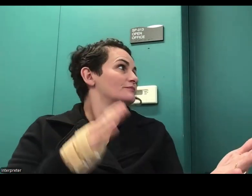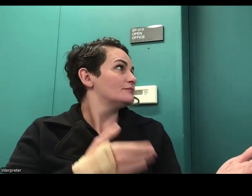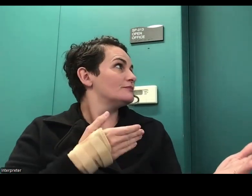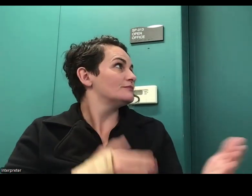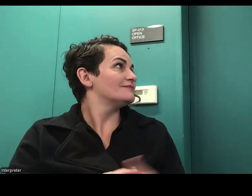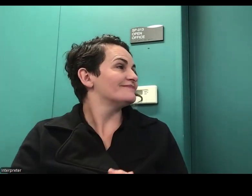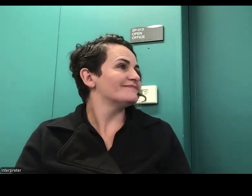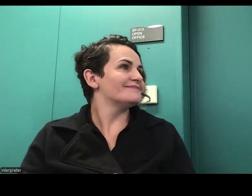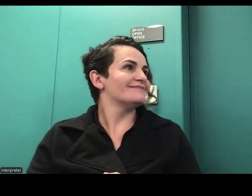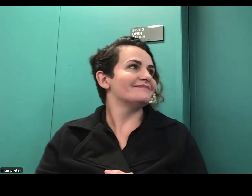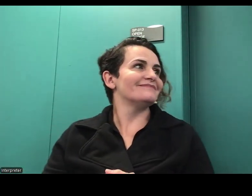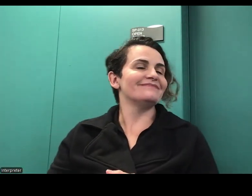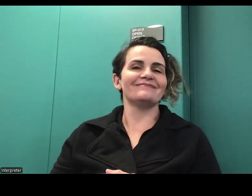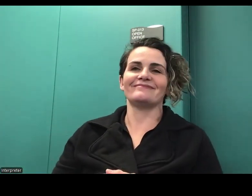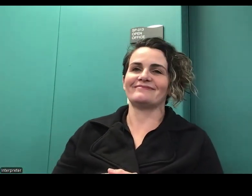Okay.